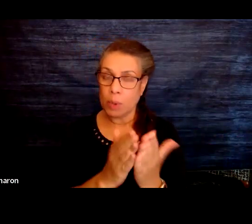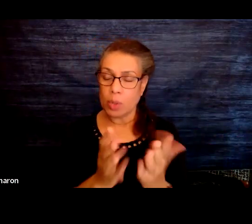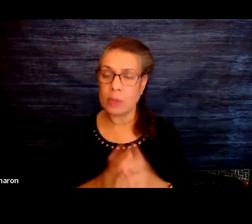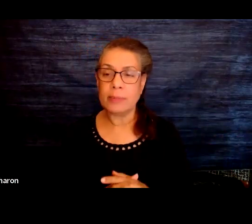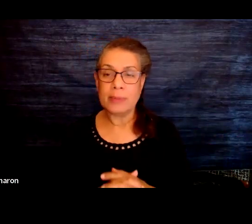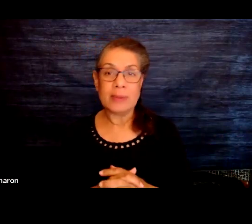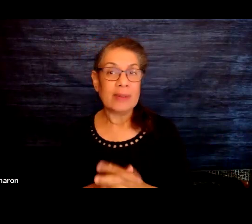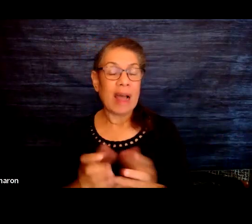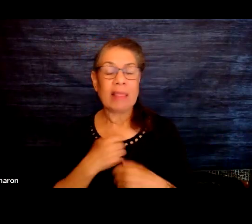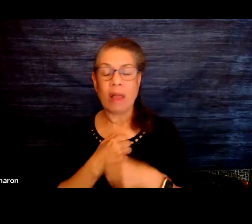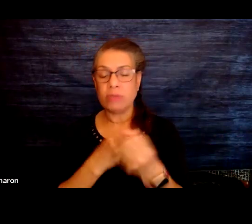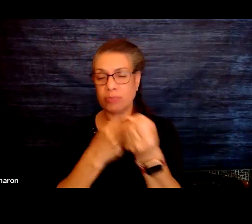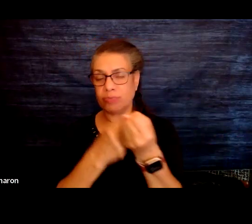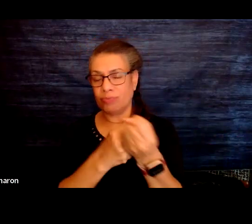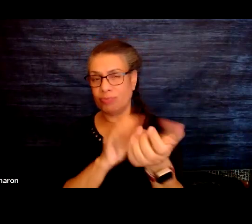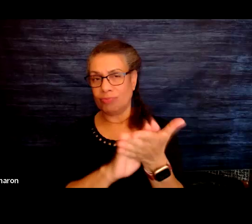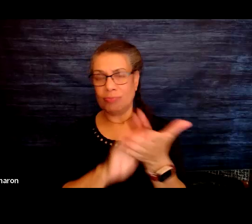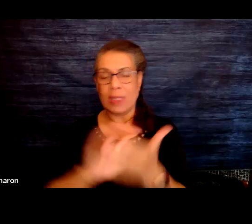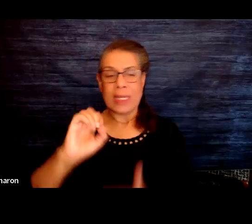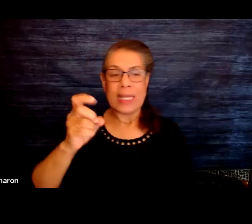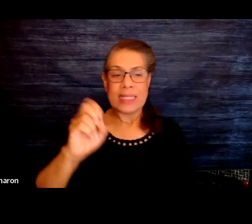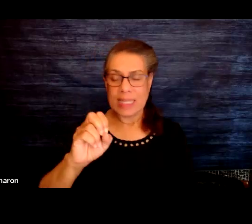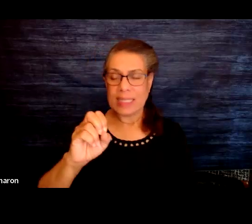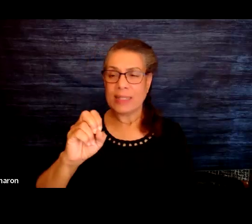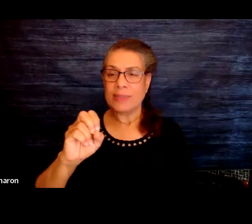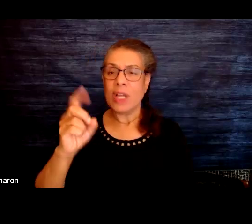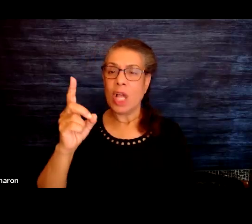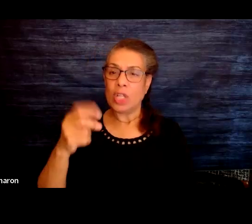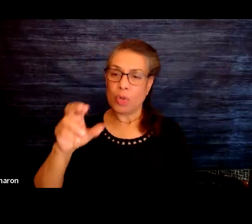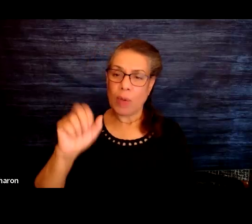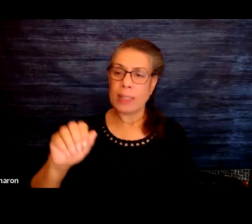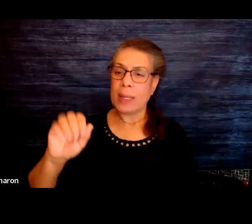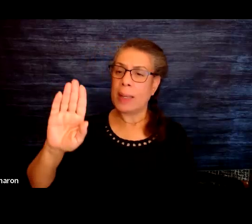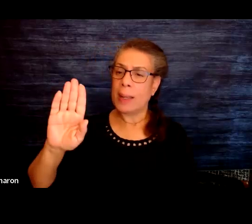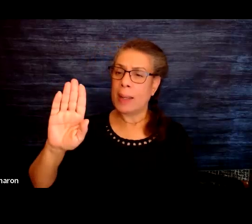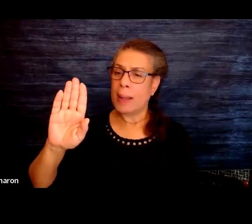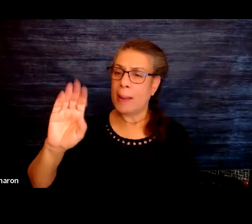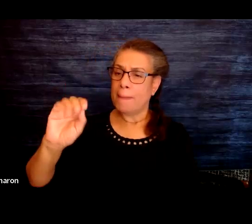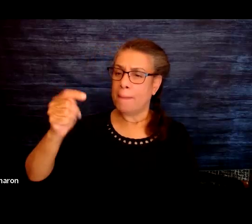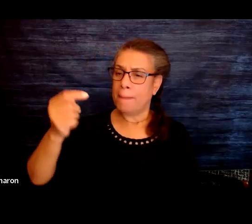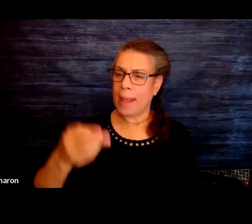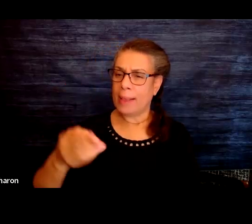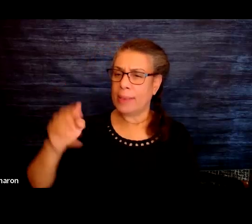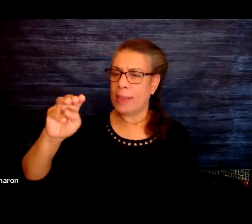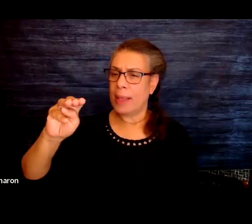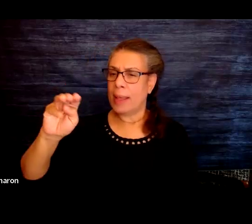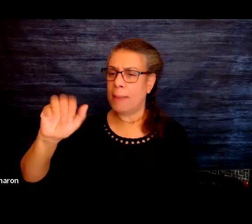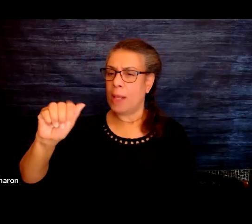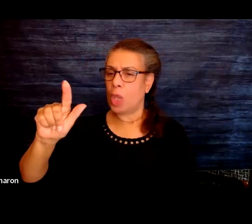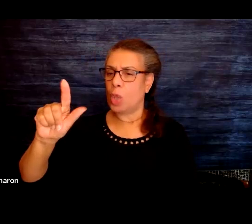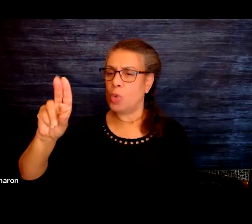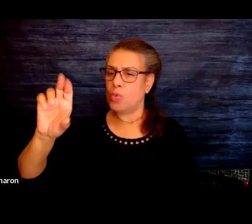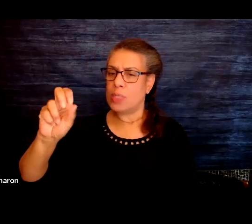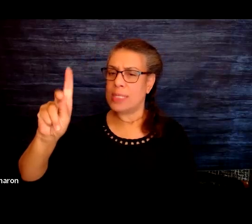I'd love to shout out Executive Director of STEM, Beth Maluski, and Angela Headley Mitchell, who's the Executive Director of